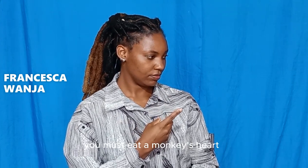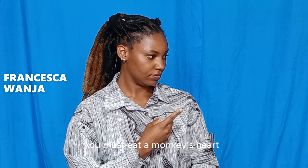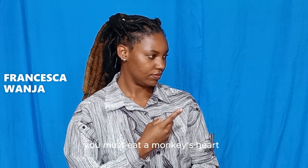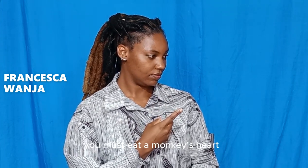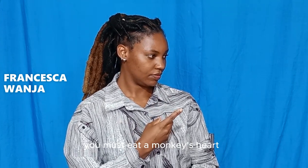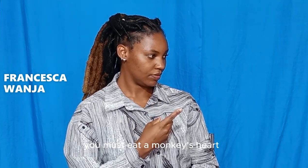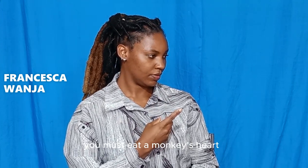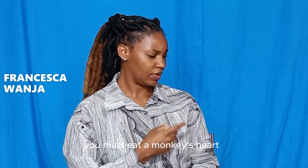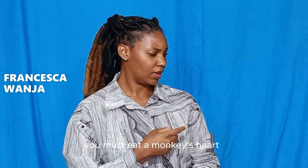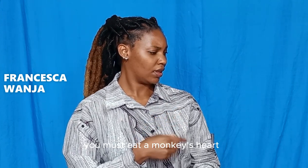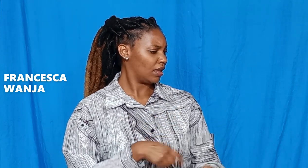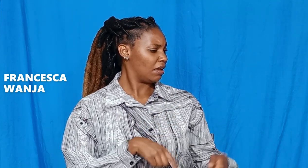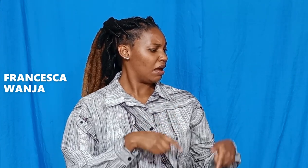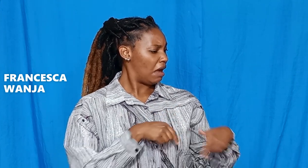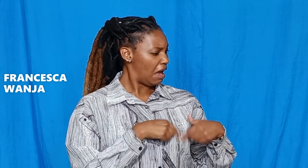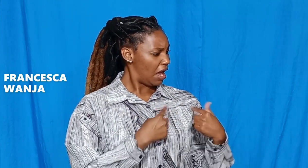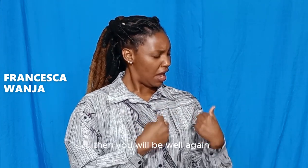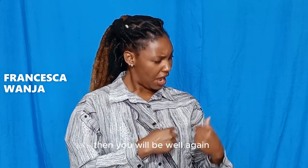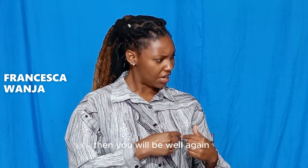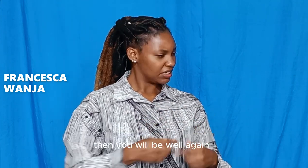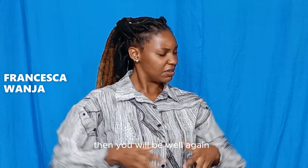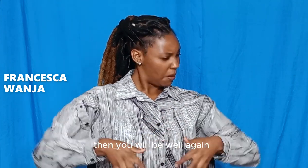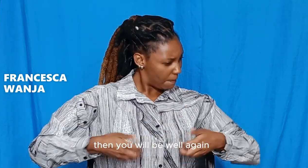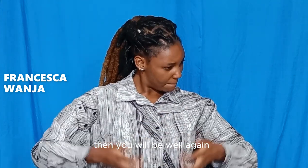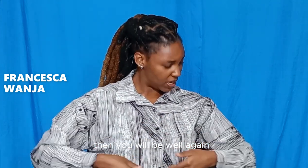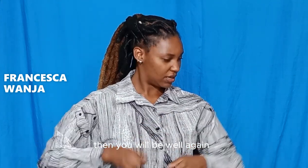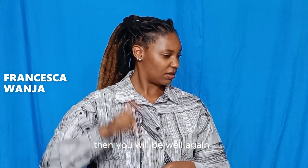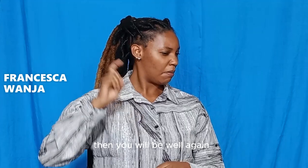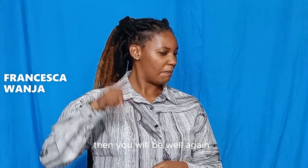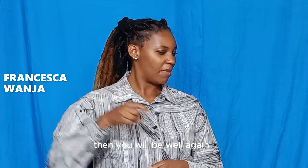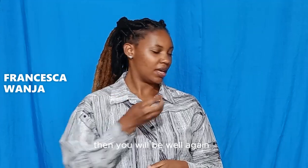monkey's heart. Then you will be well again.